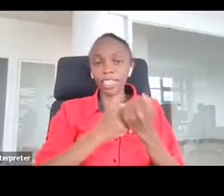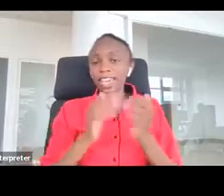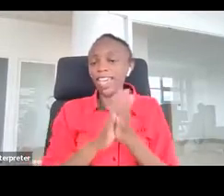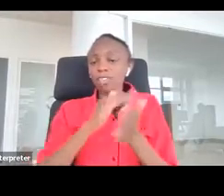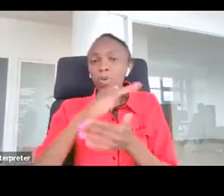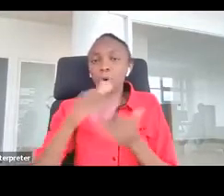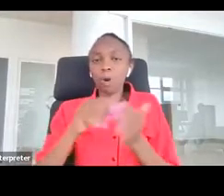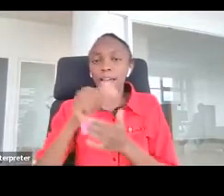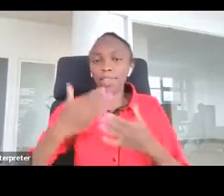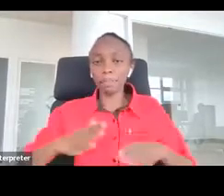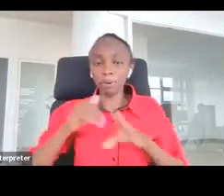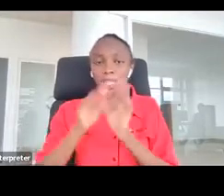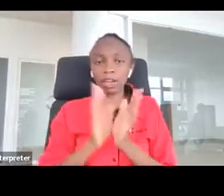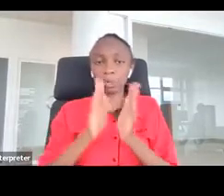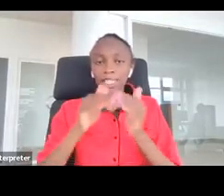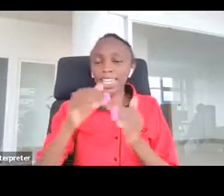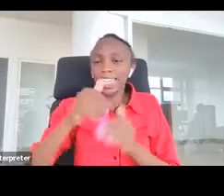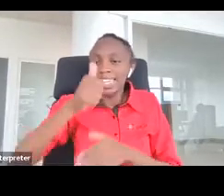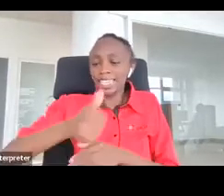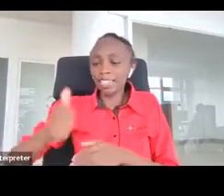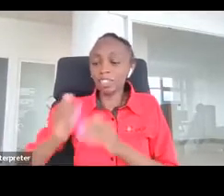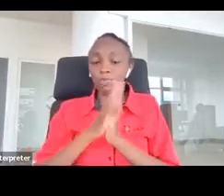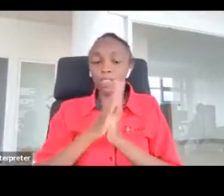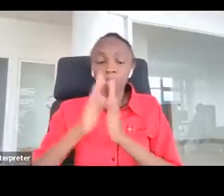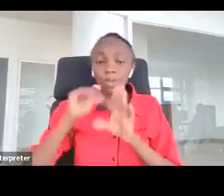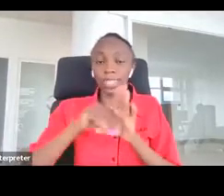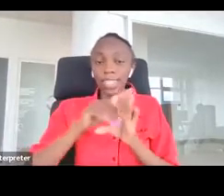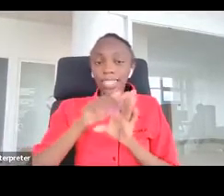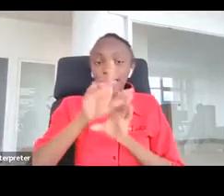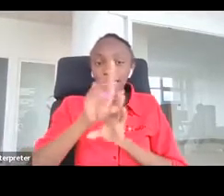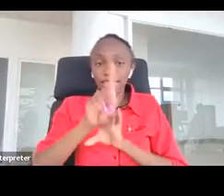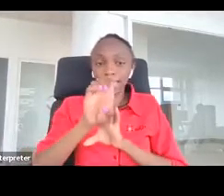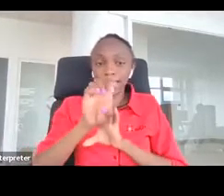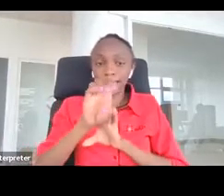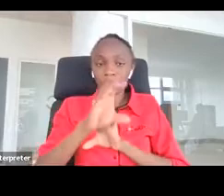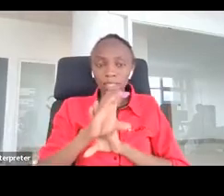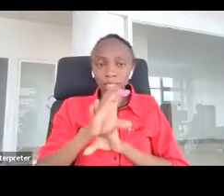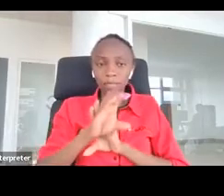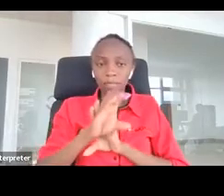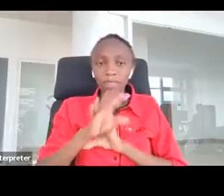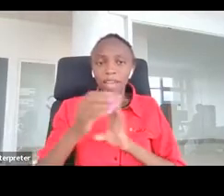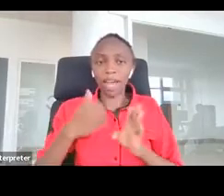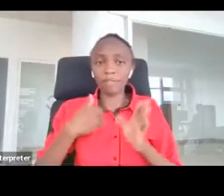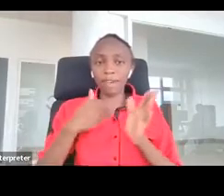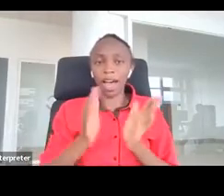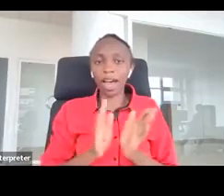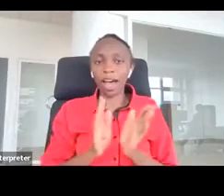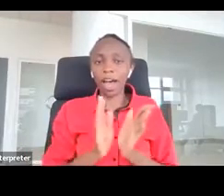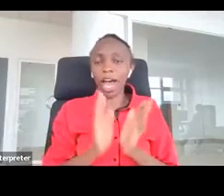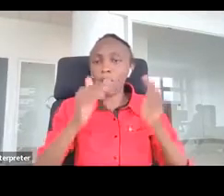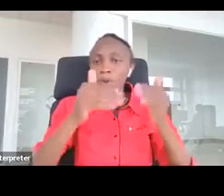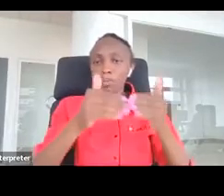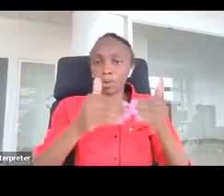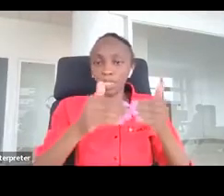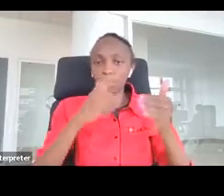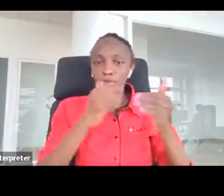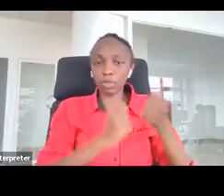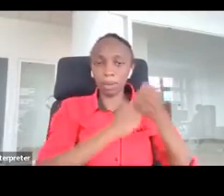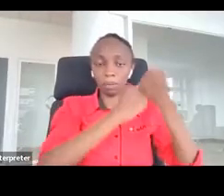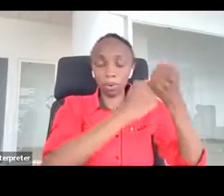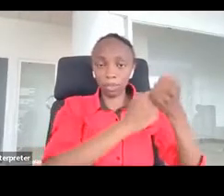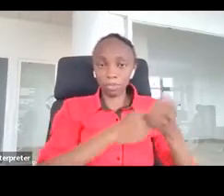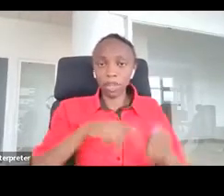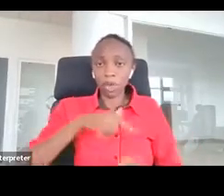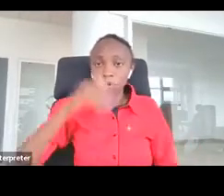that happens in digital essay competition has a community behind it. We know that the learner,